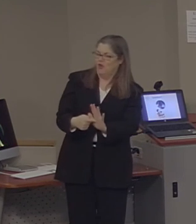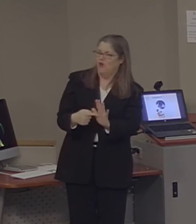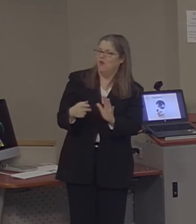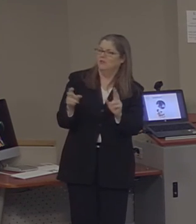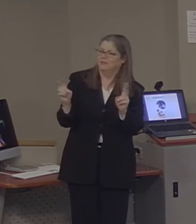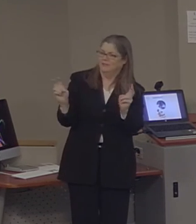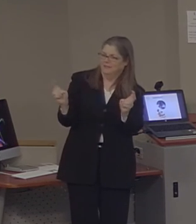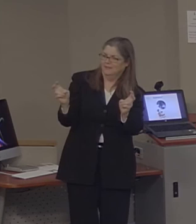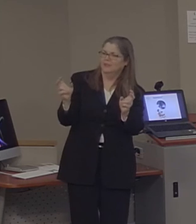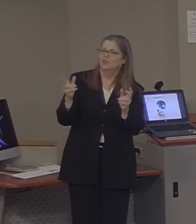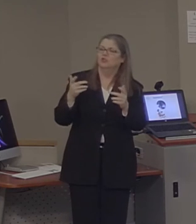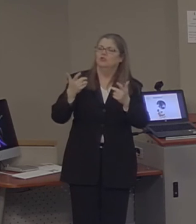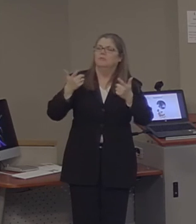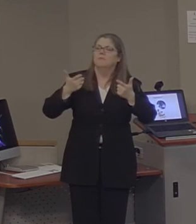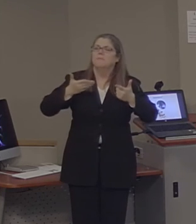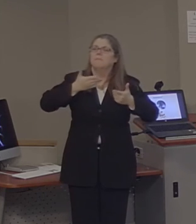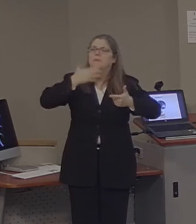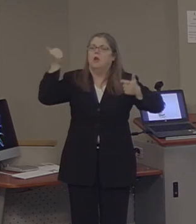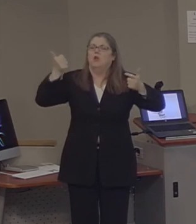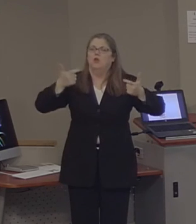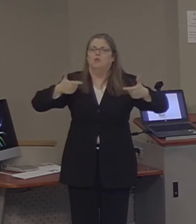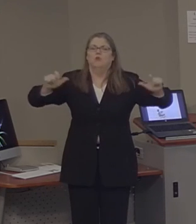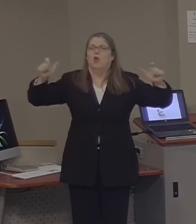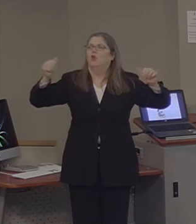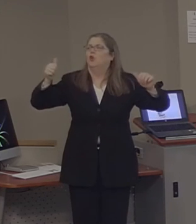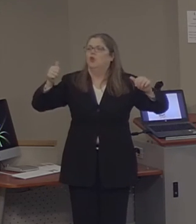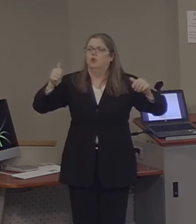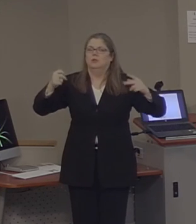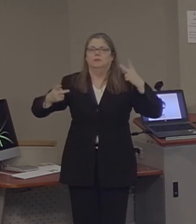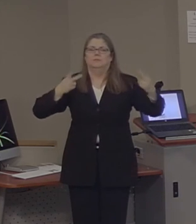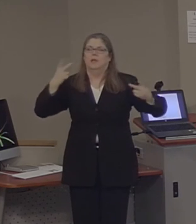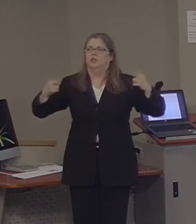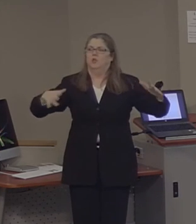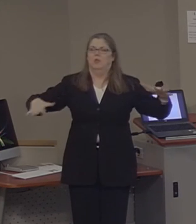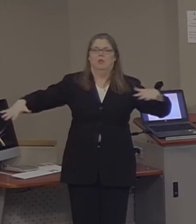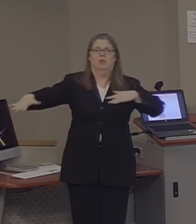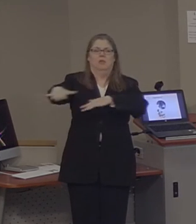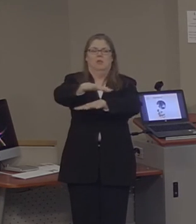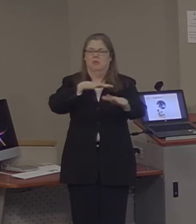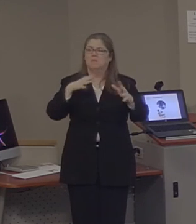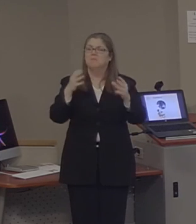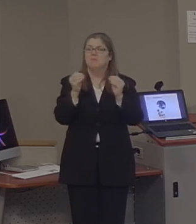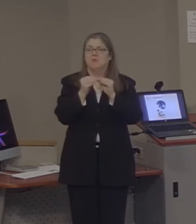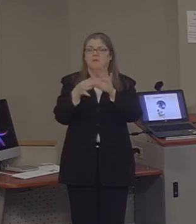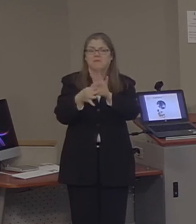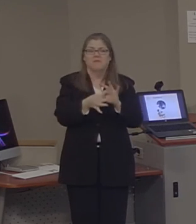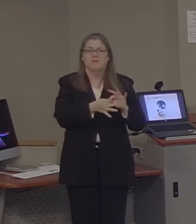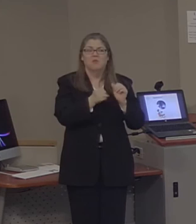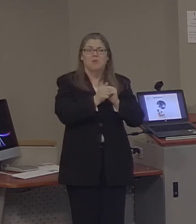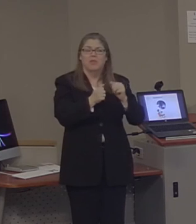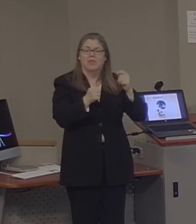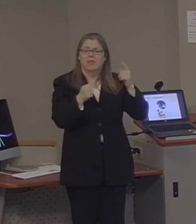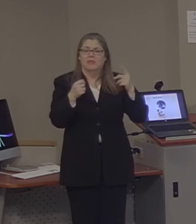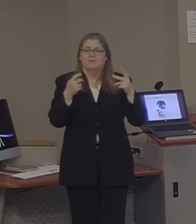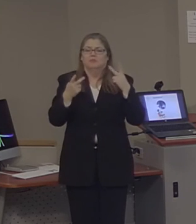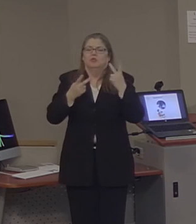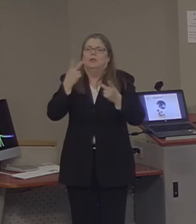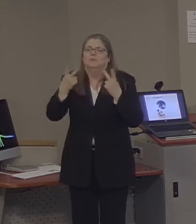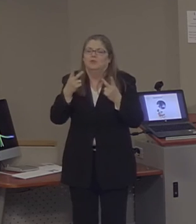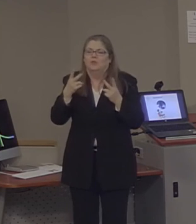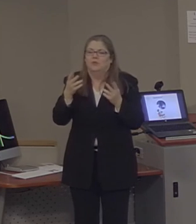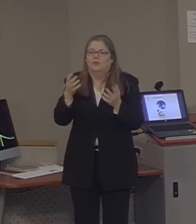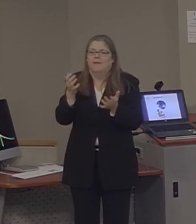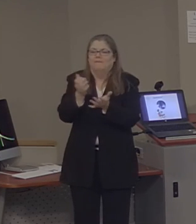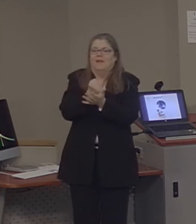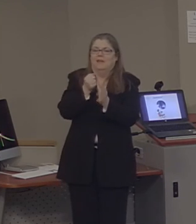greater spatial abilities might arrive out of some of these more cognitive or things that are oriented more towards perceptual right. advantages of